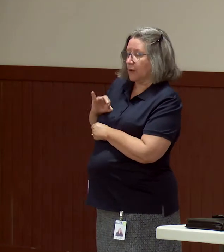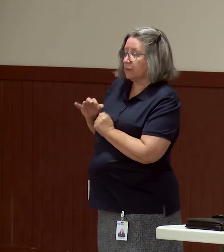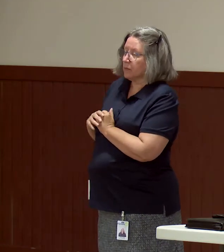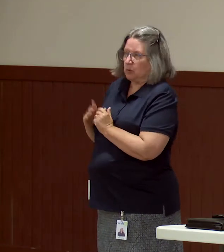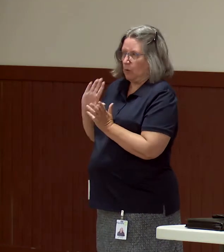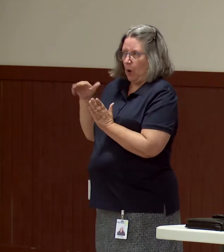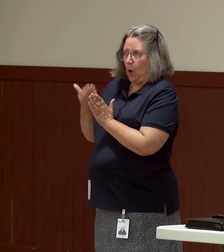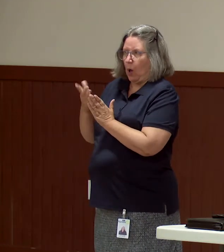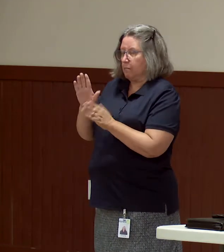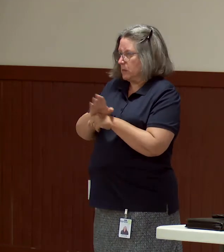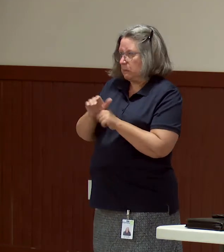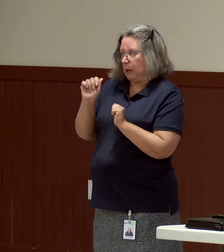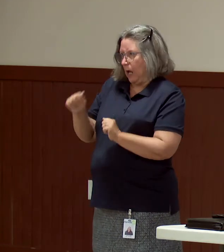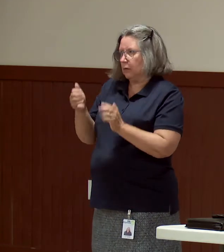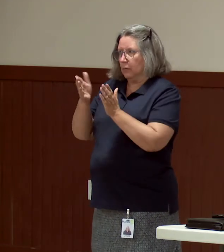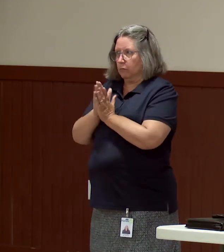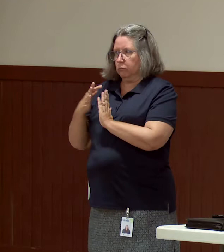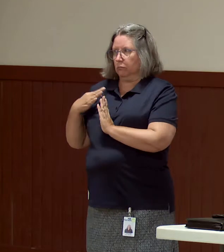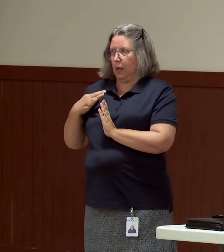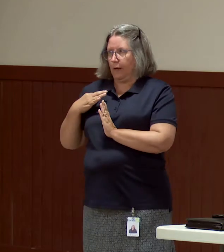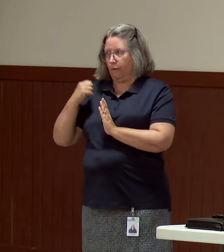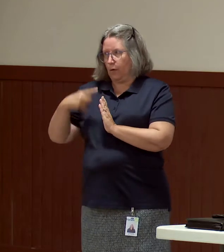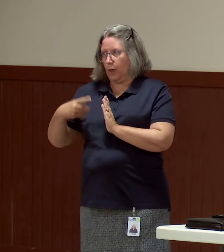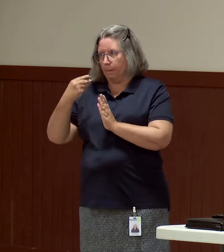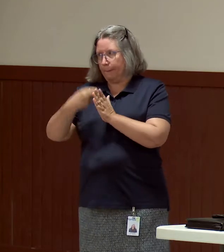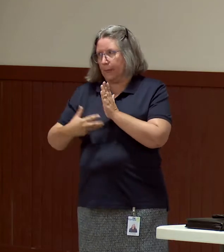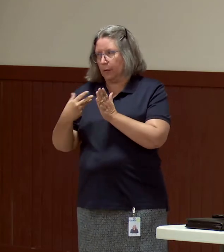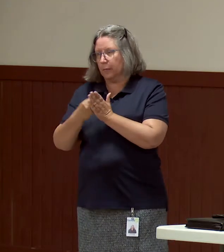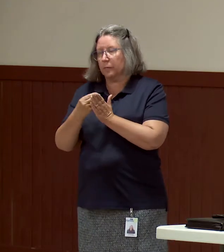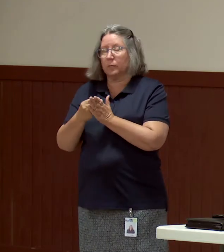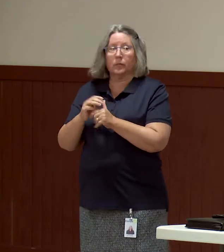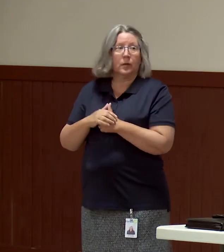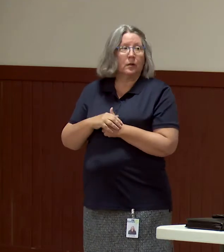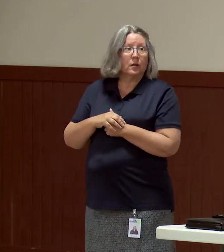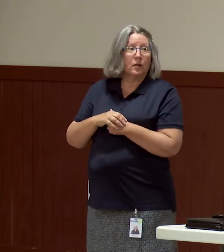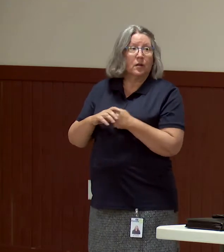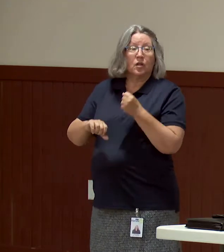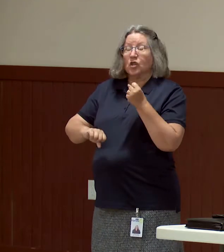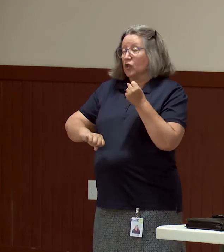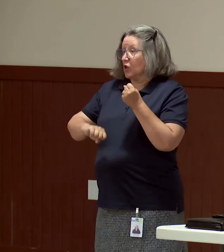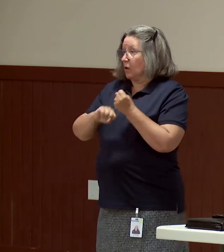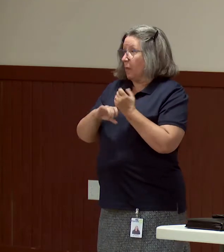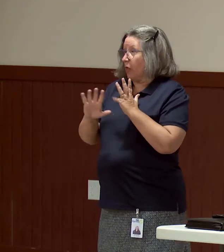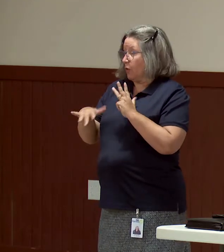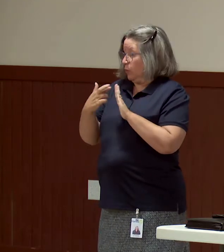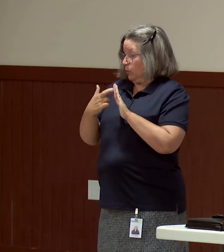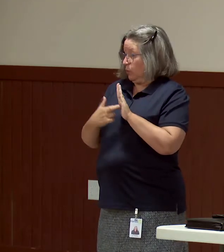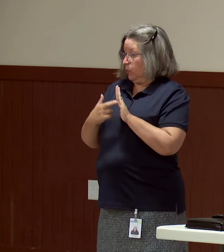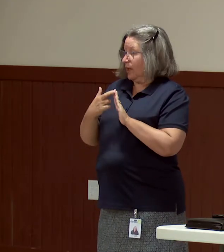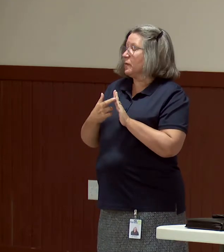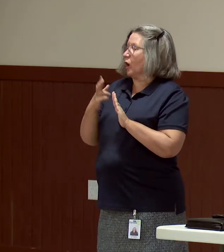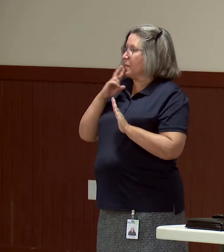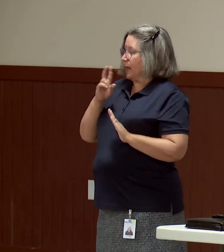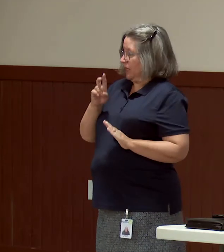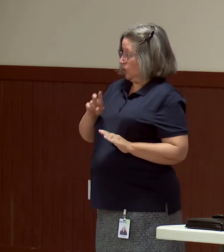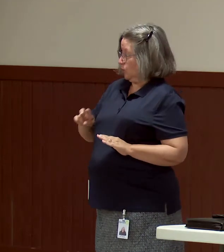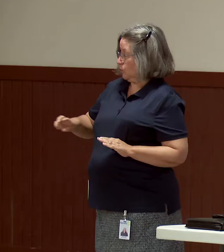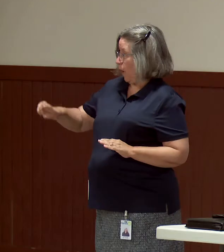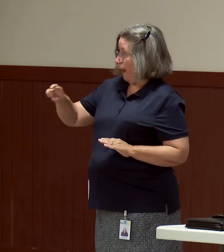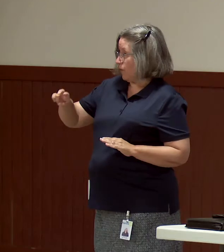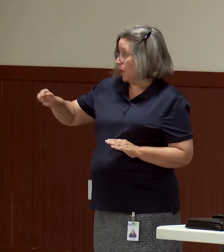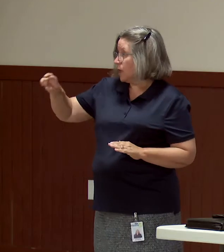County. Supports to impacted industry. And the rule specifically mentions travel, tourism, and